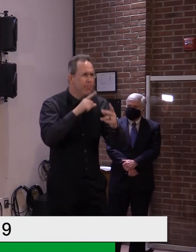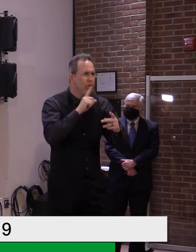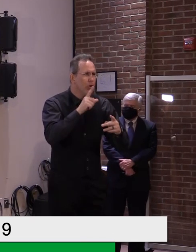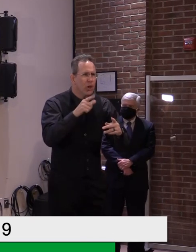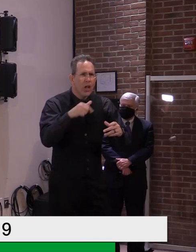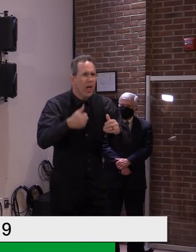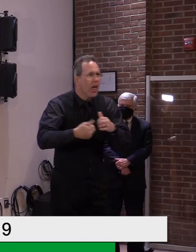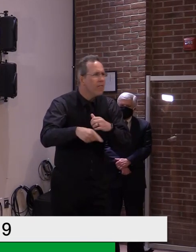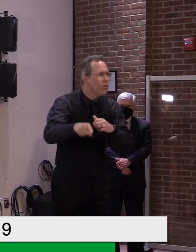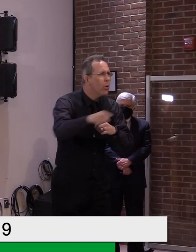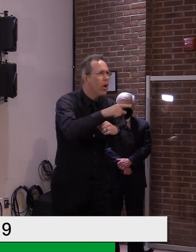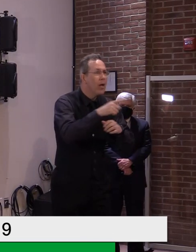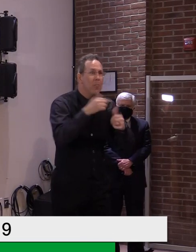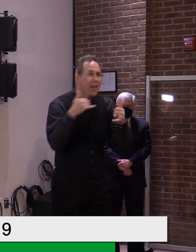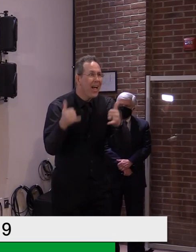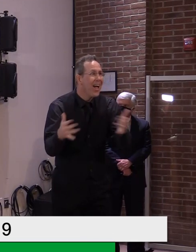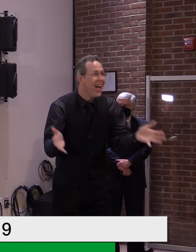team